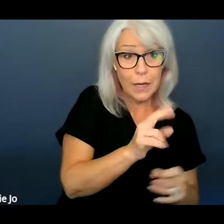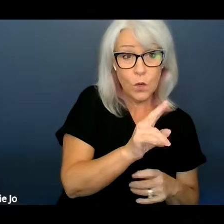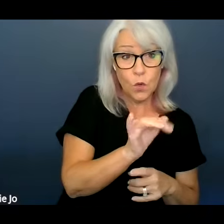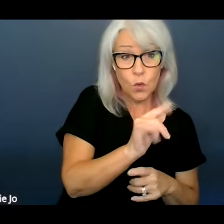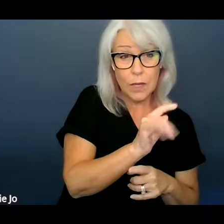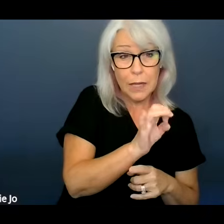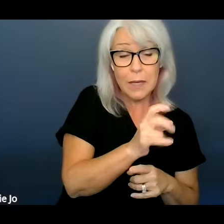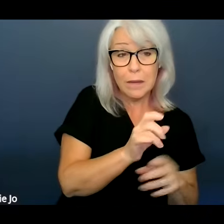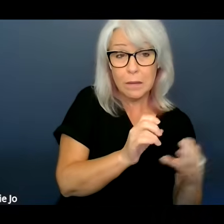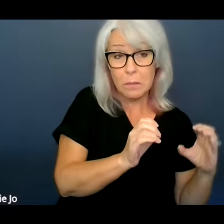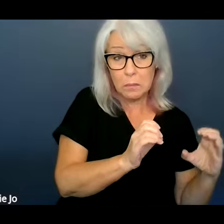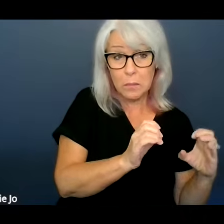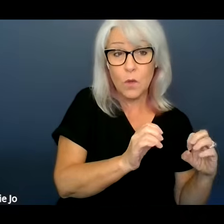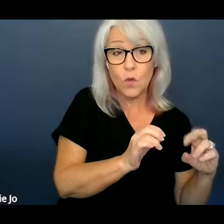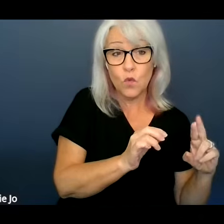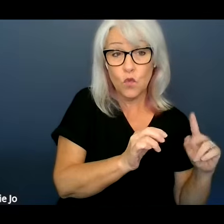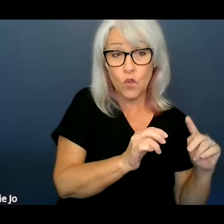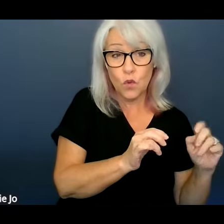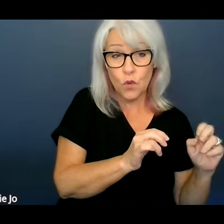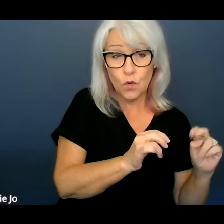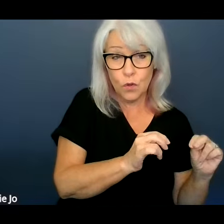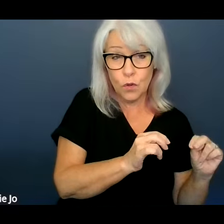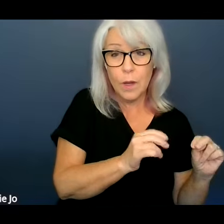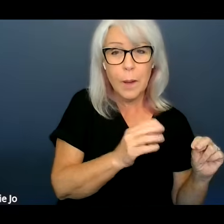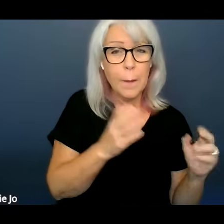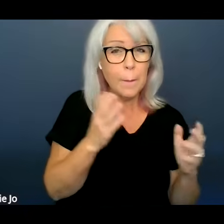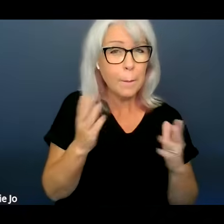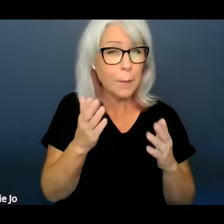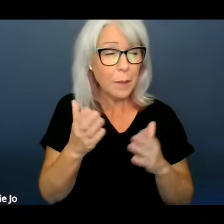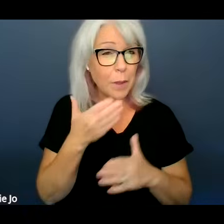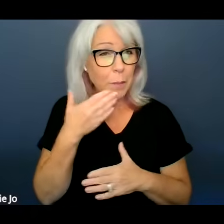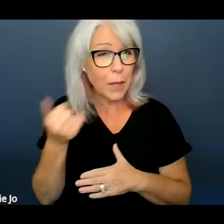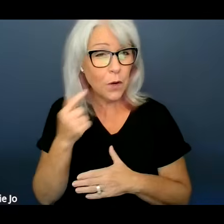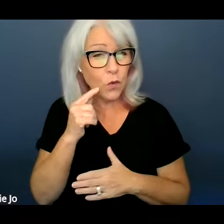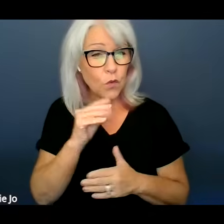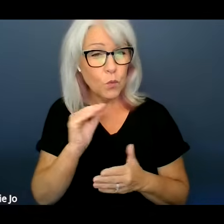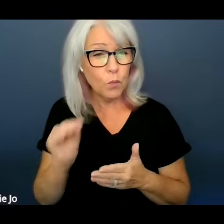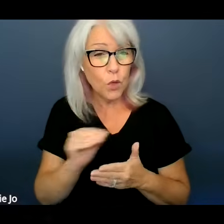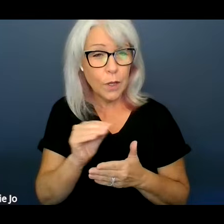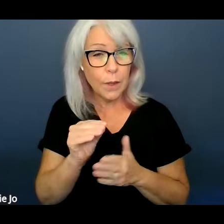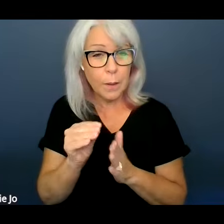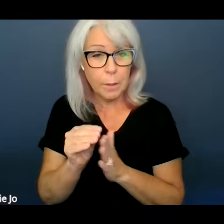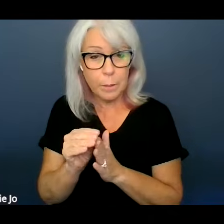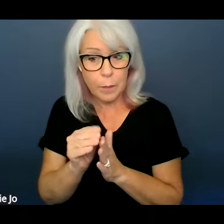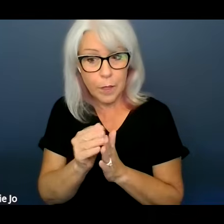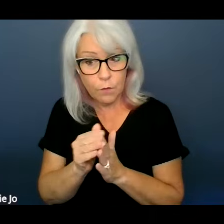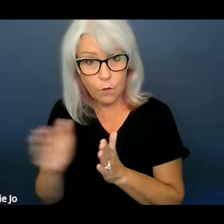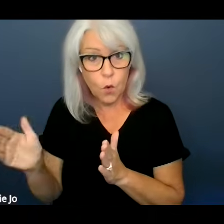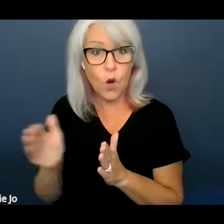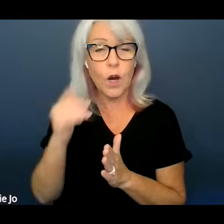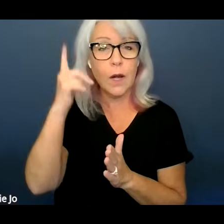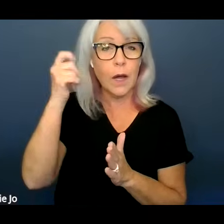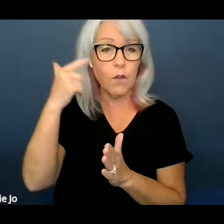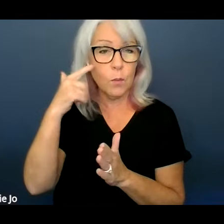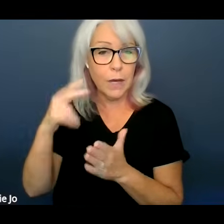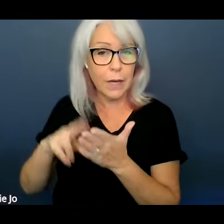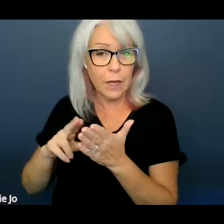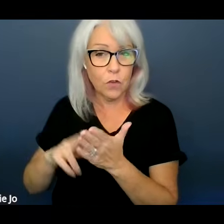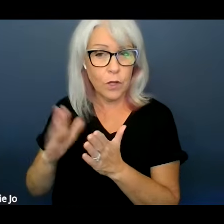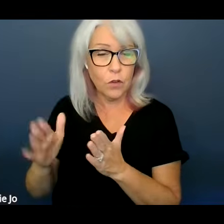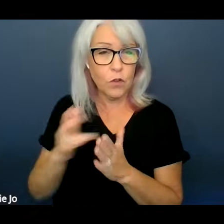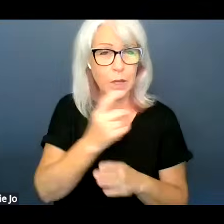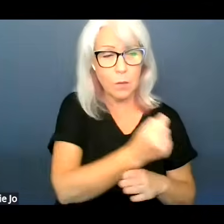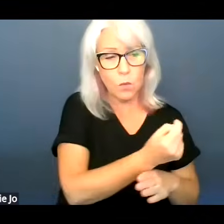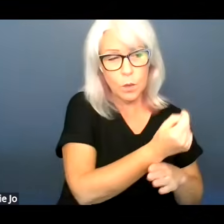But it might be more precise to put the certain before government contractors and take it out from before regulated